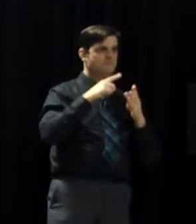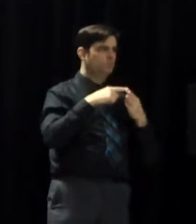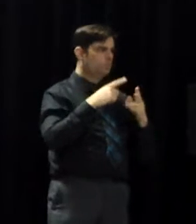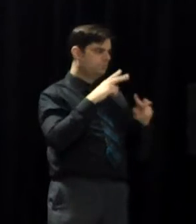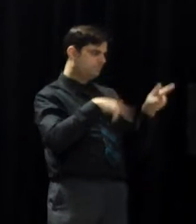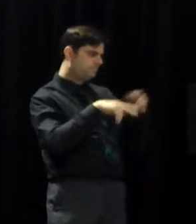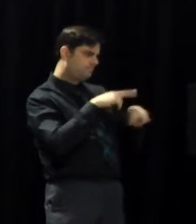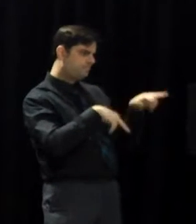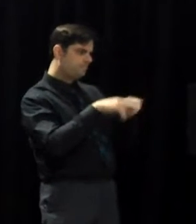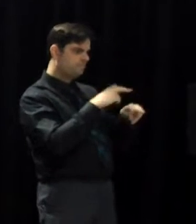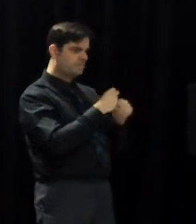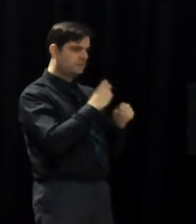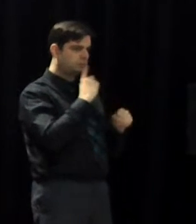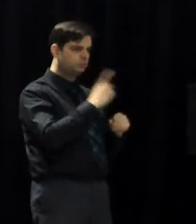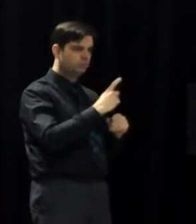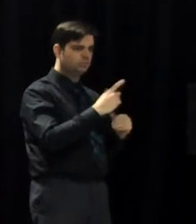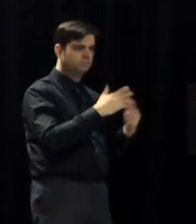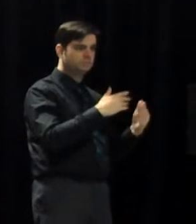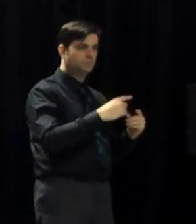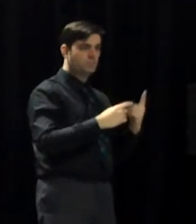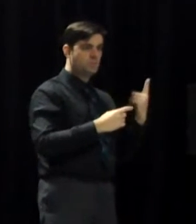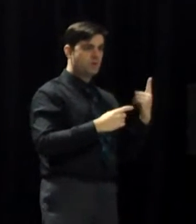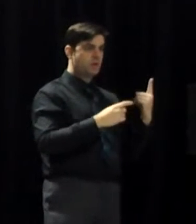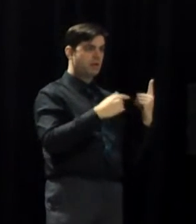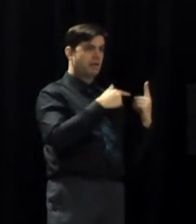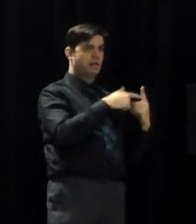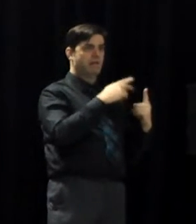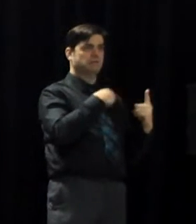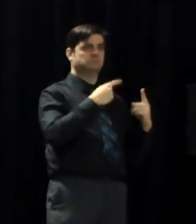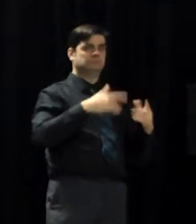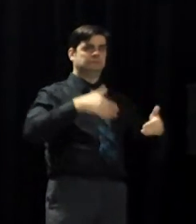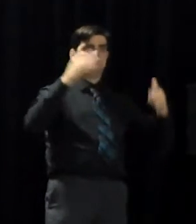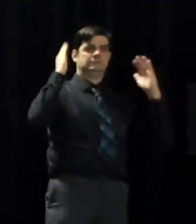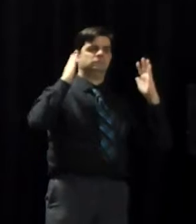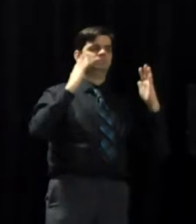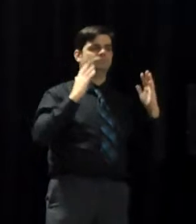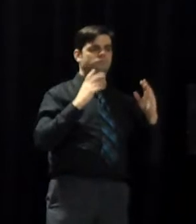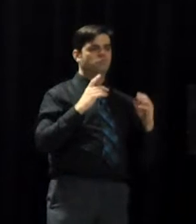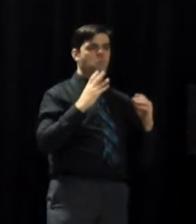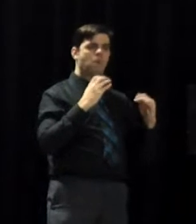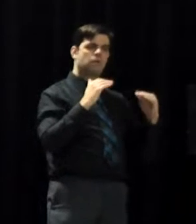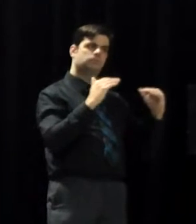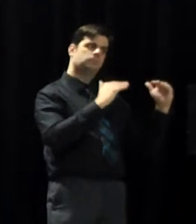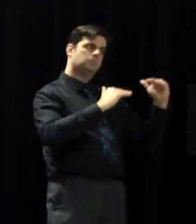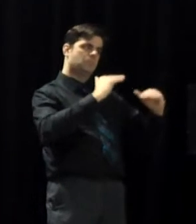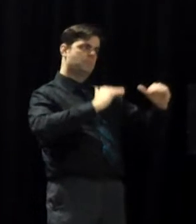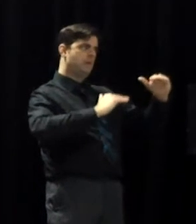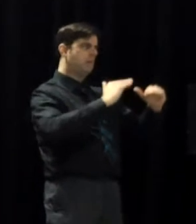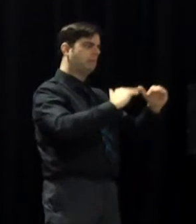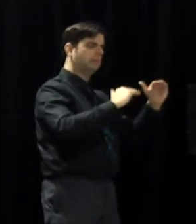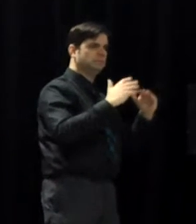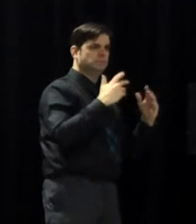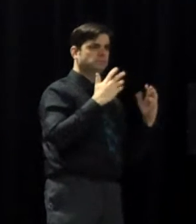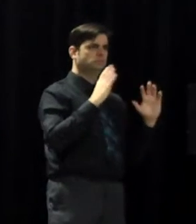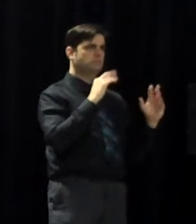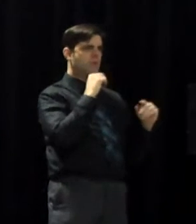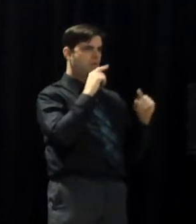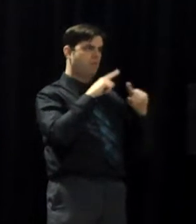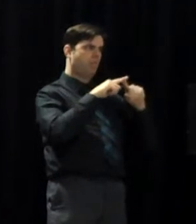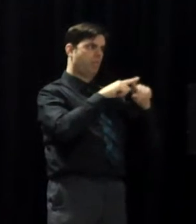overflowed, working with all of our partners. So that's the game where we are right now. Looking at new cases, we've